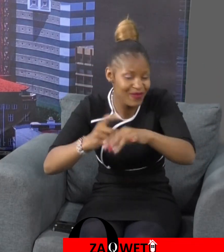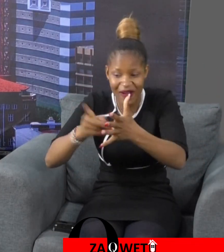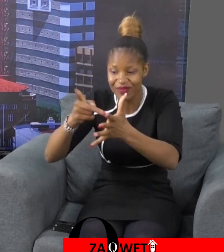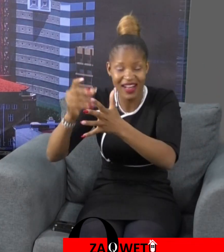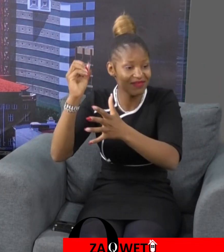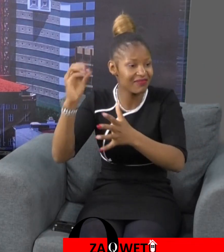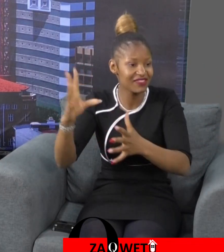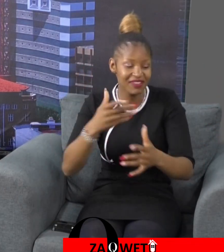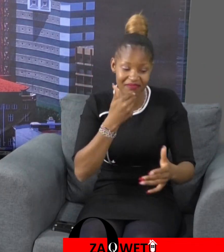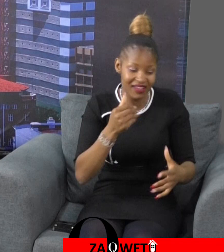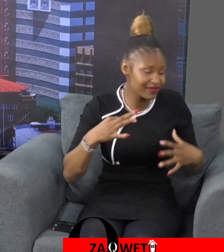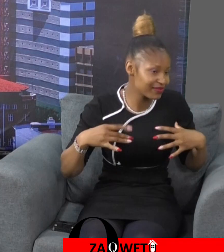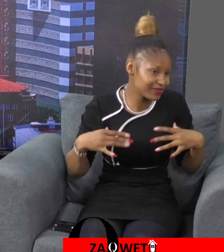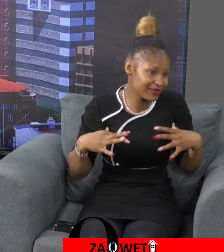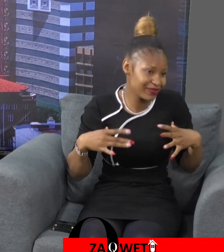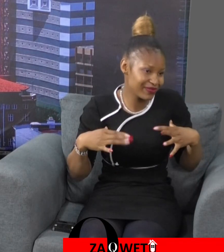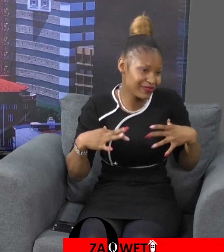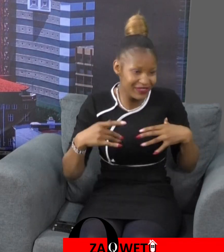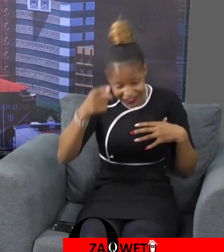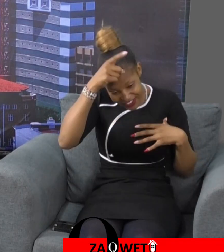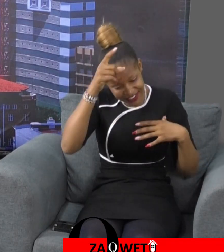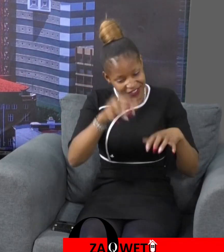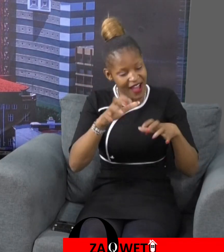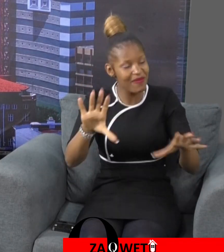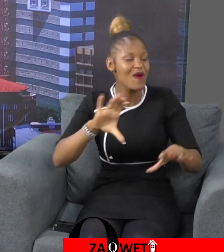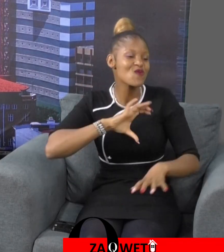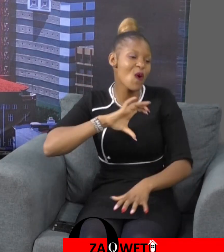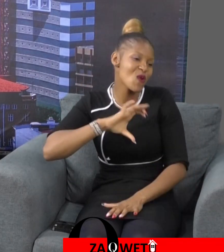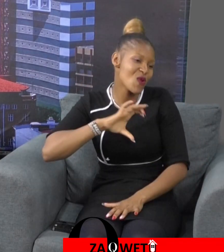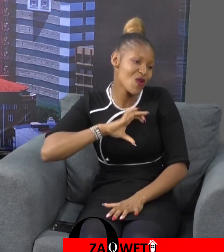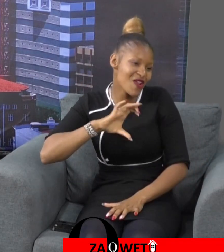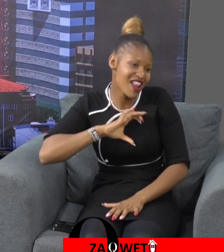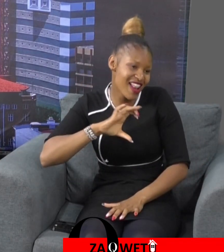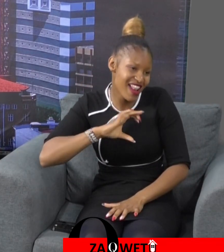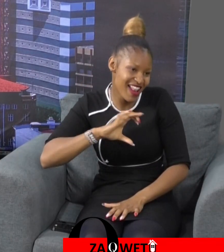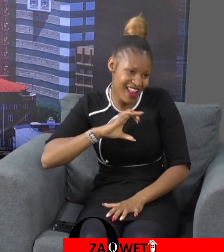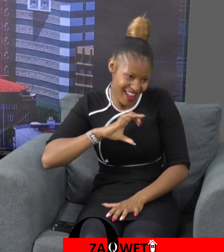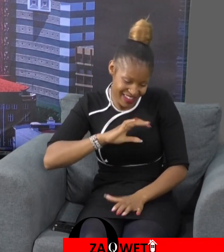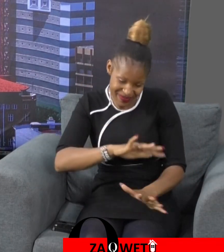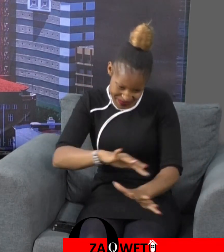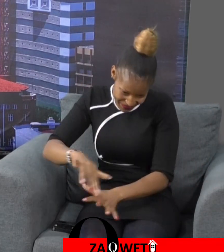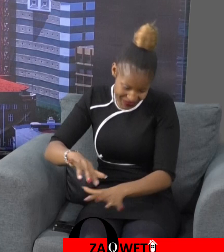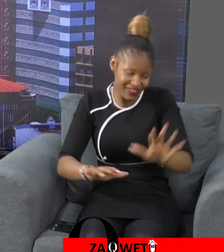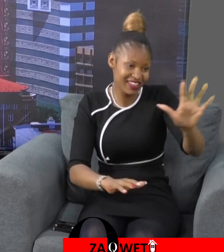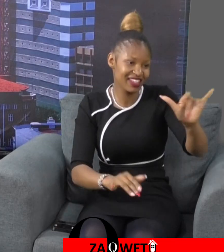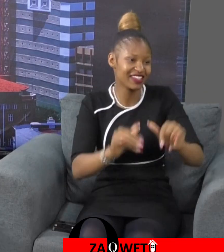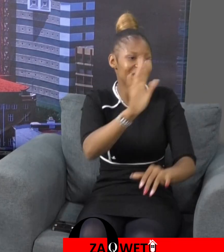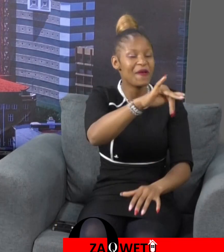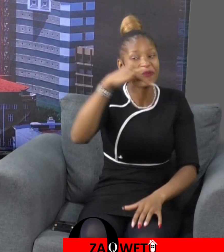town. We don't waste time and we don't waste money, and we are not proud because we are village ladies.